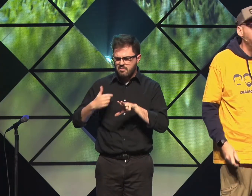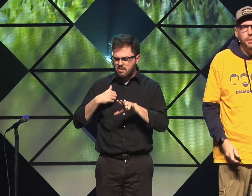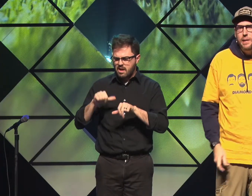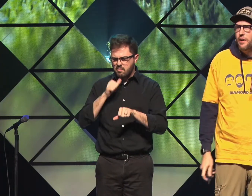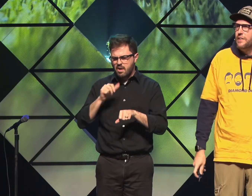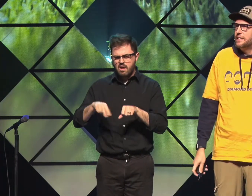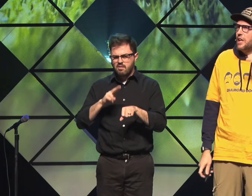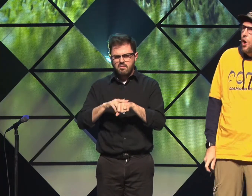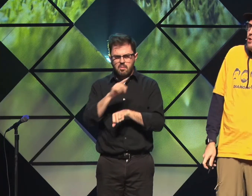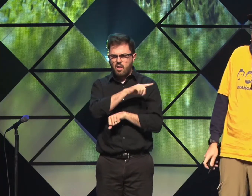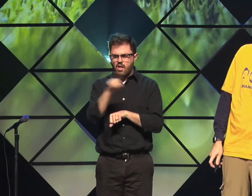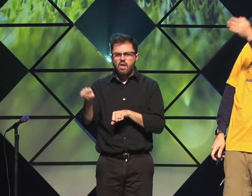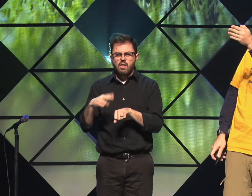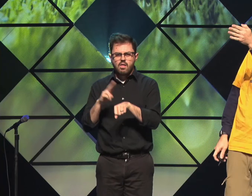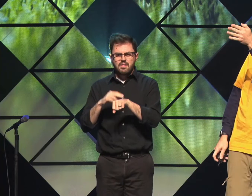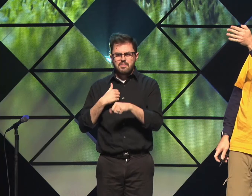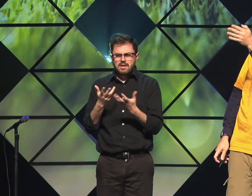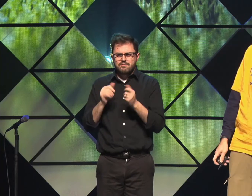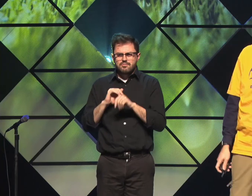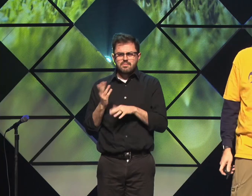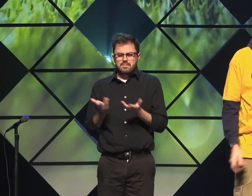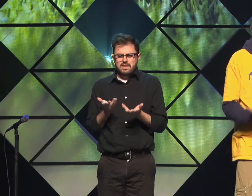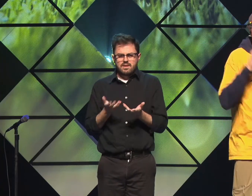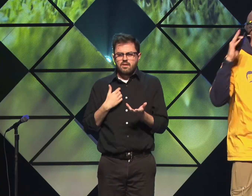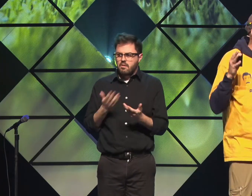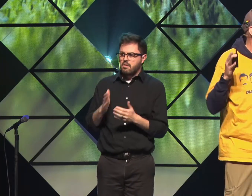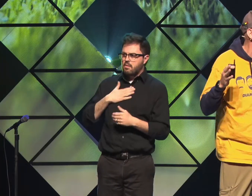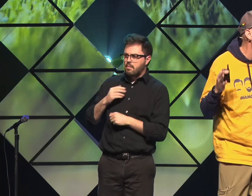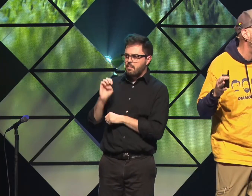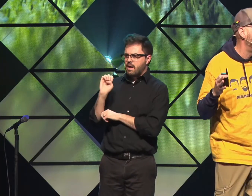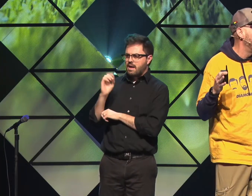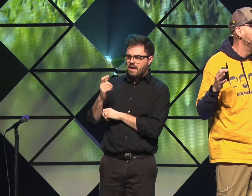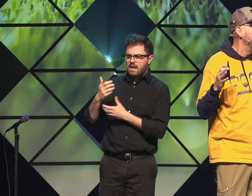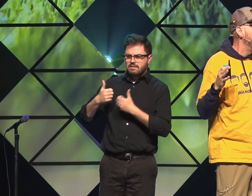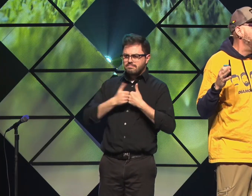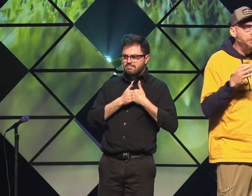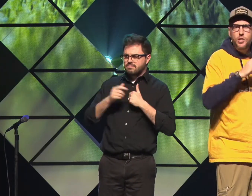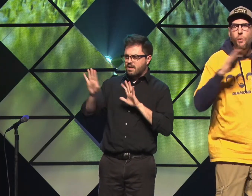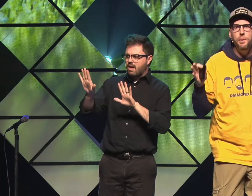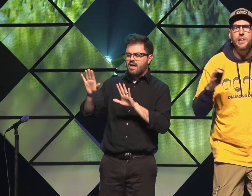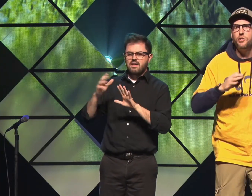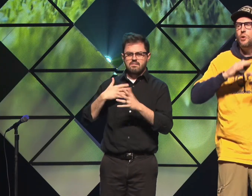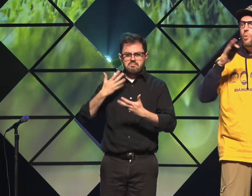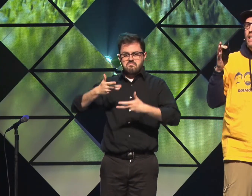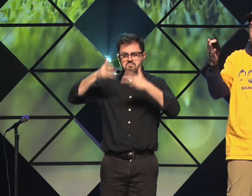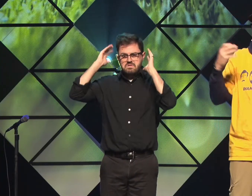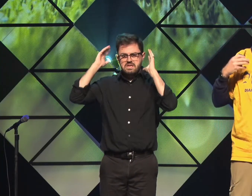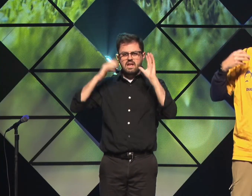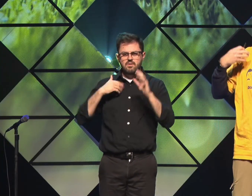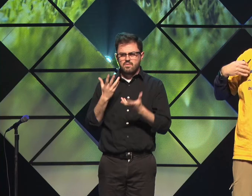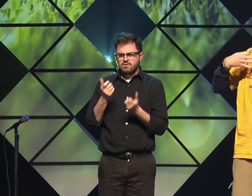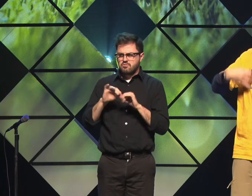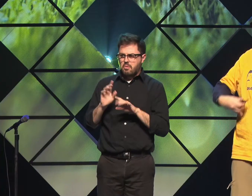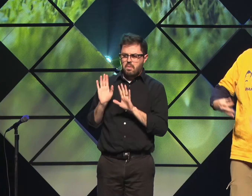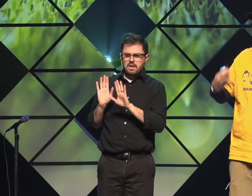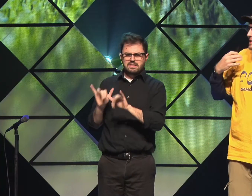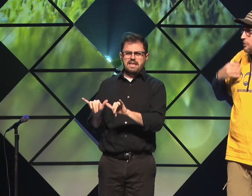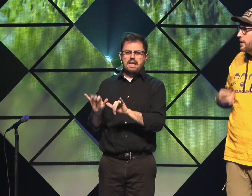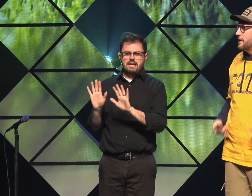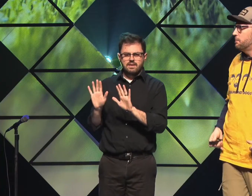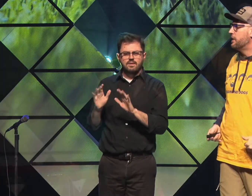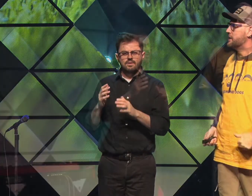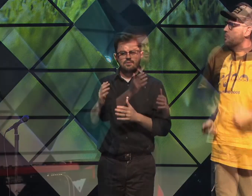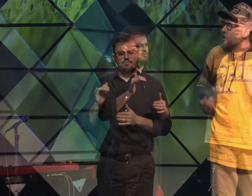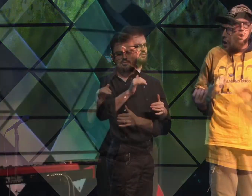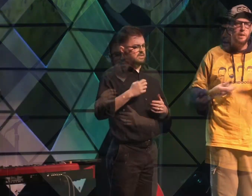me. I don't want to be here. And then it's like, oh no, there's my ex, right? And we're freaking out. And we don't want to be there. So we interpret those emotions that